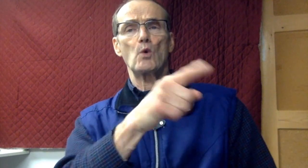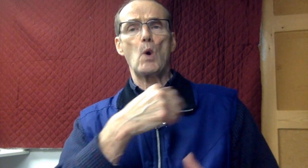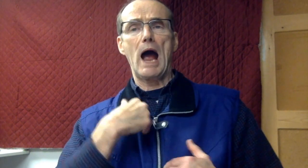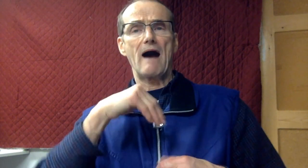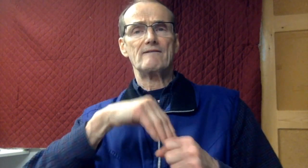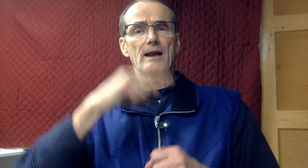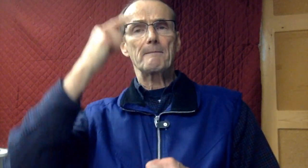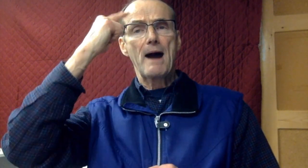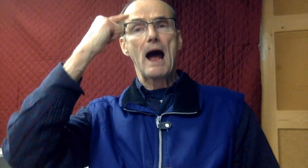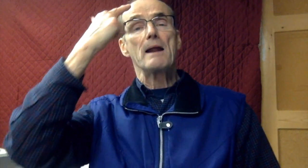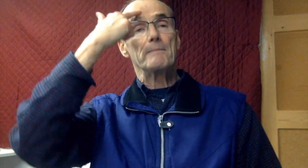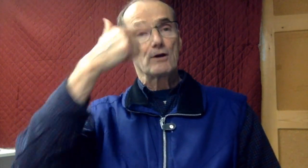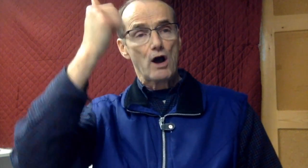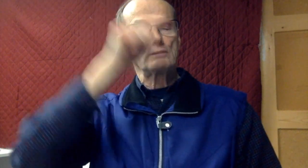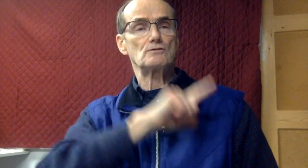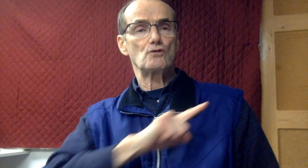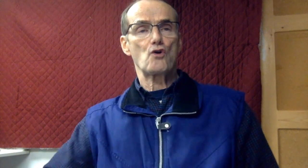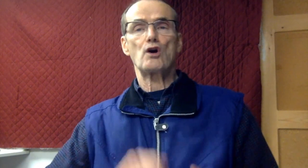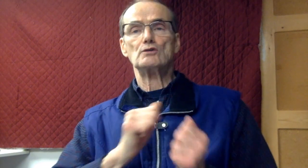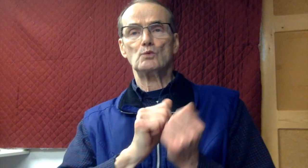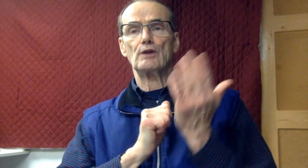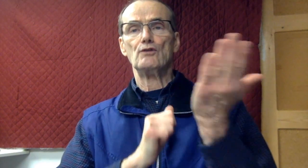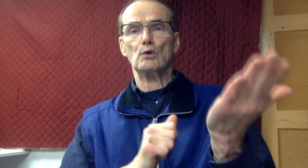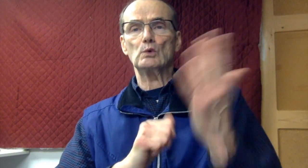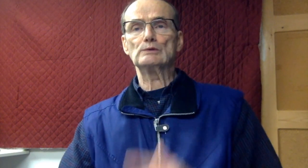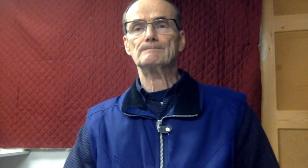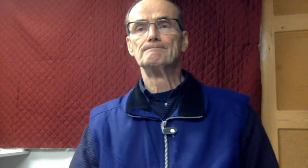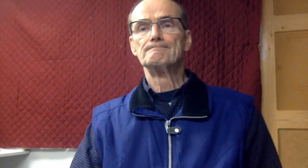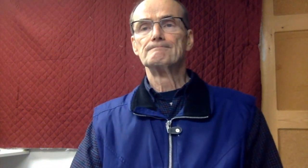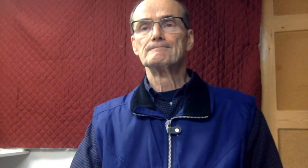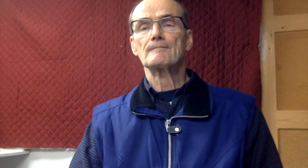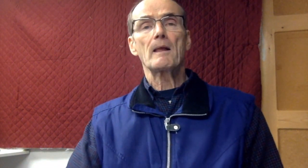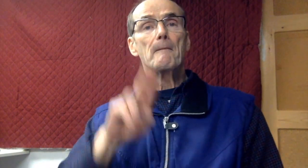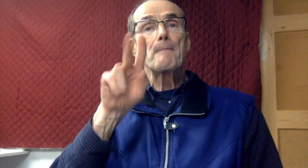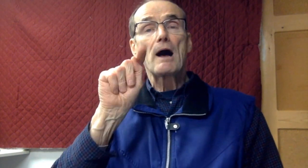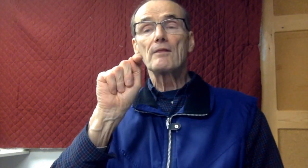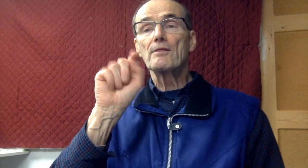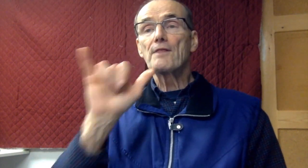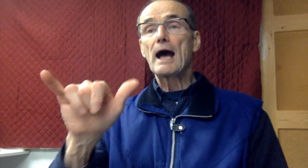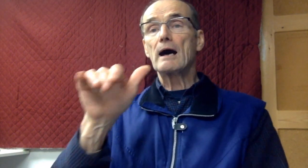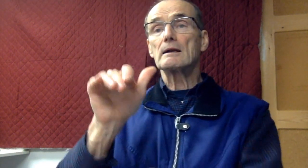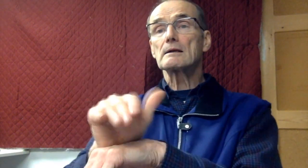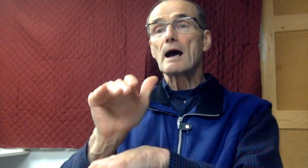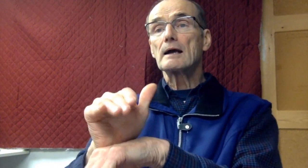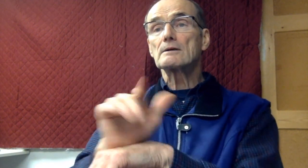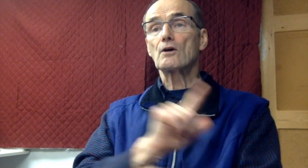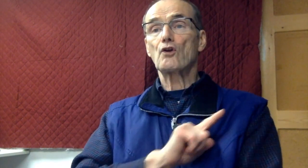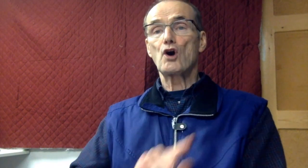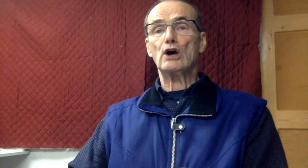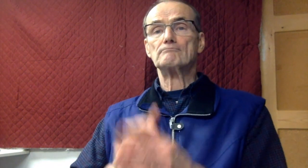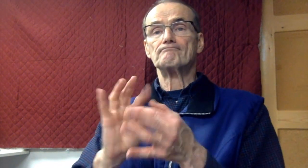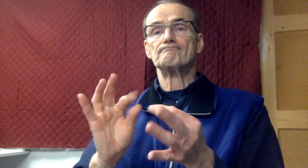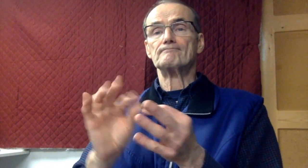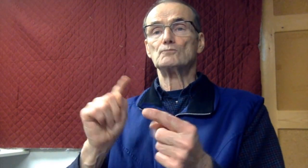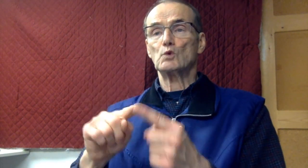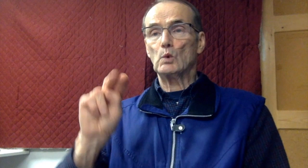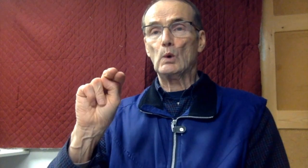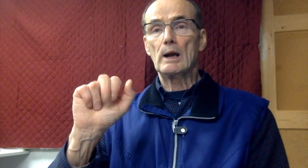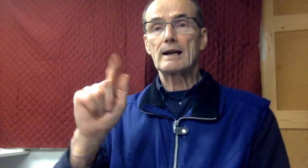dwells in a tent. Nathan answered the king, Go, do whatever you have in mind, for